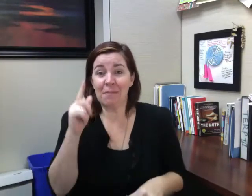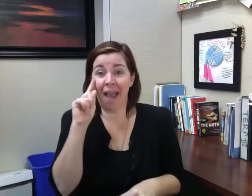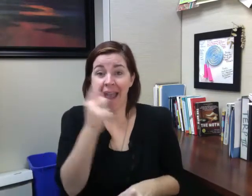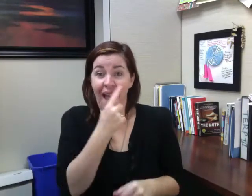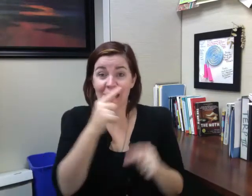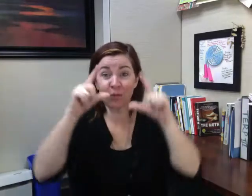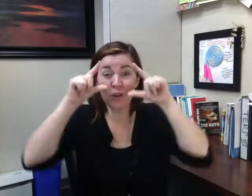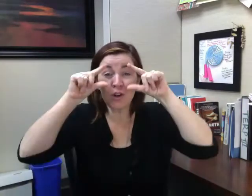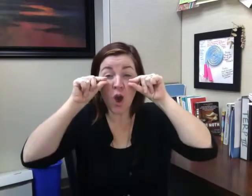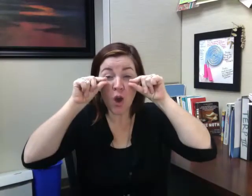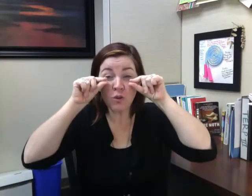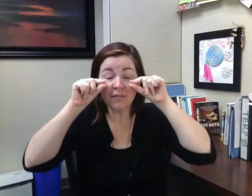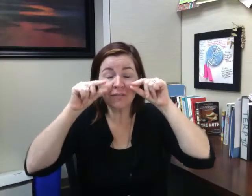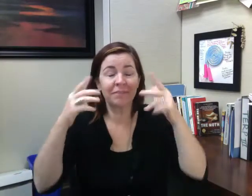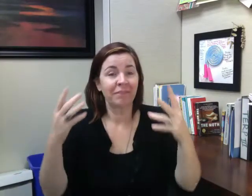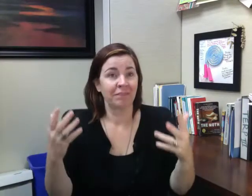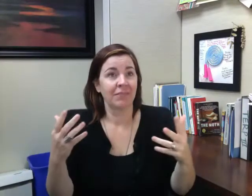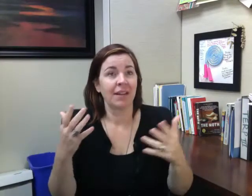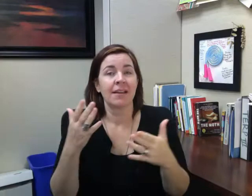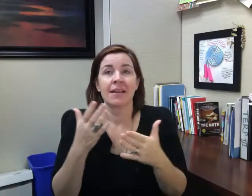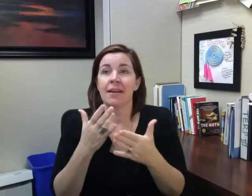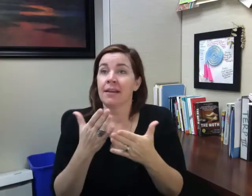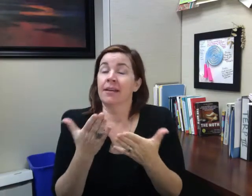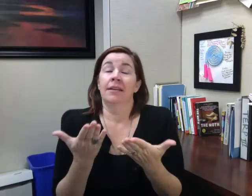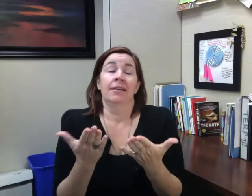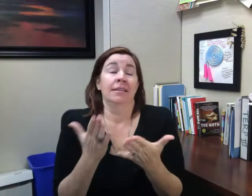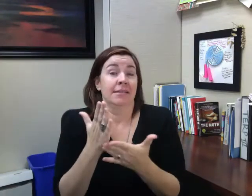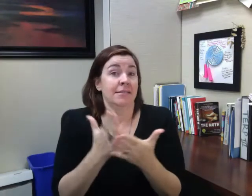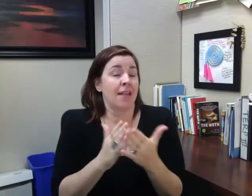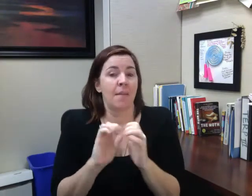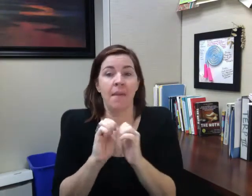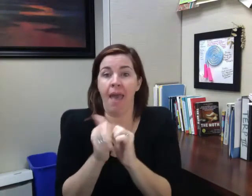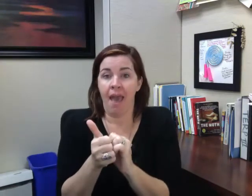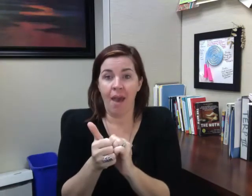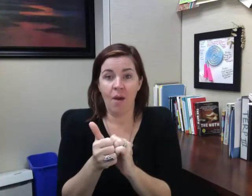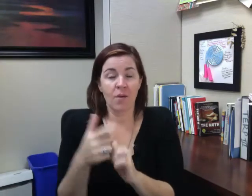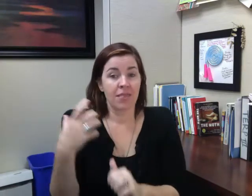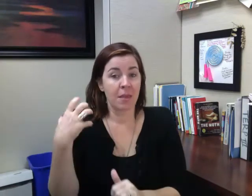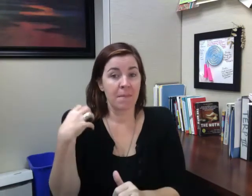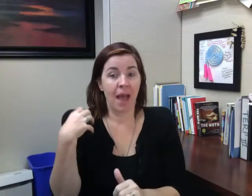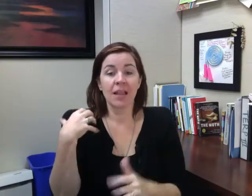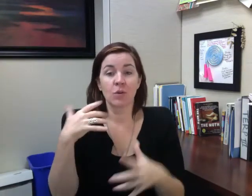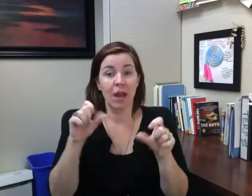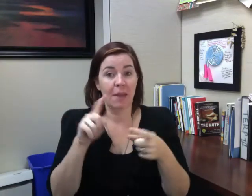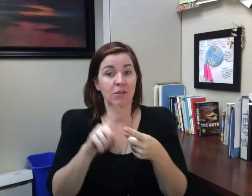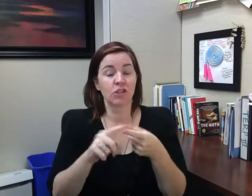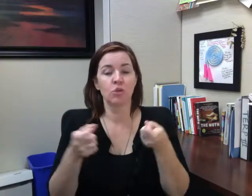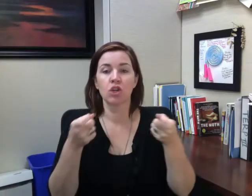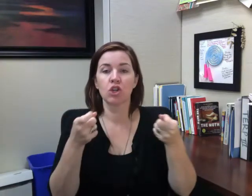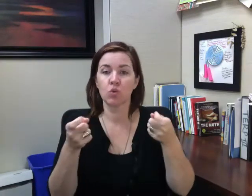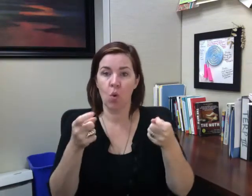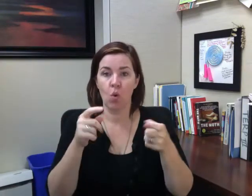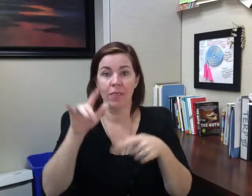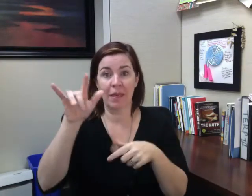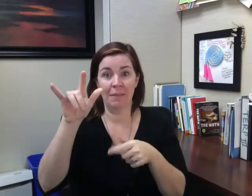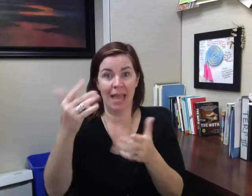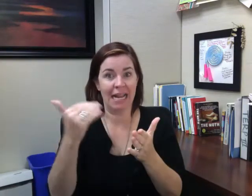get the plane back under control. But at that point, babies were screaming, some of